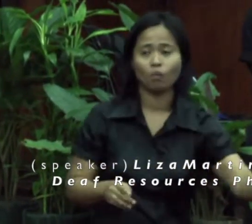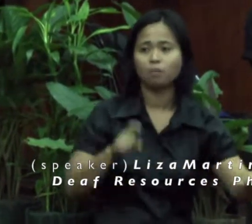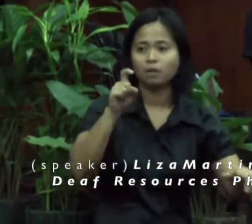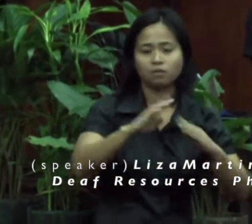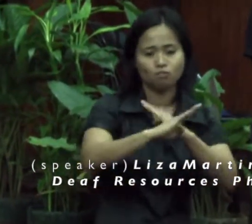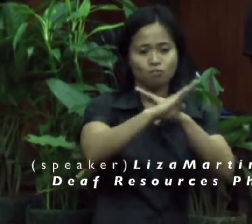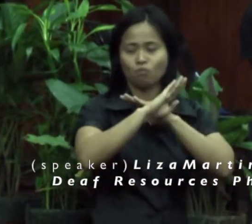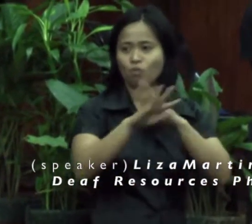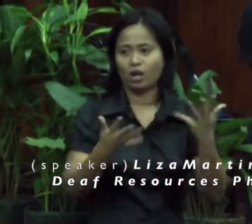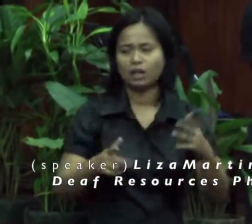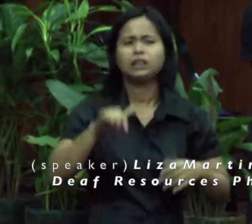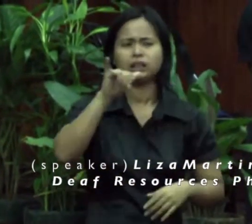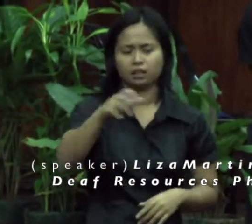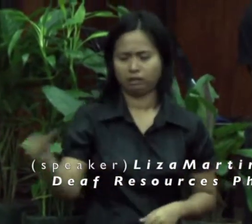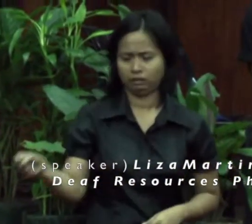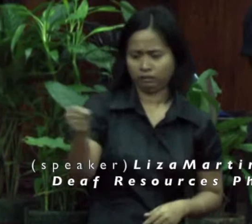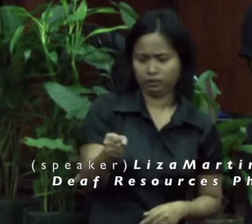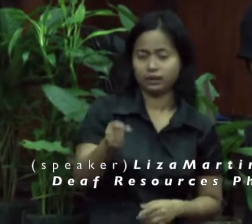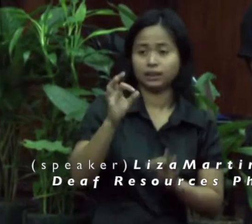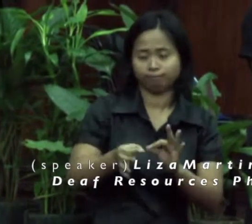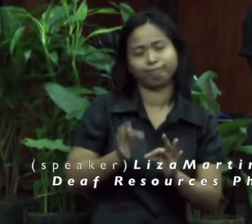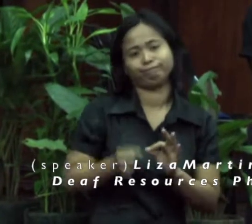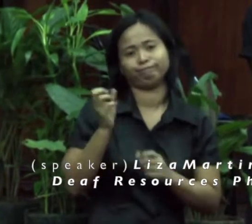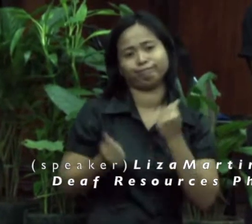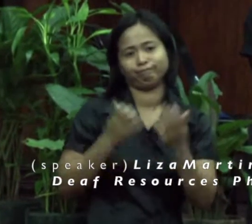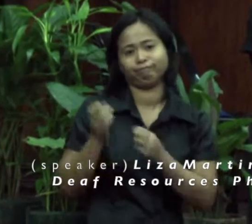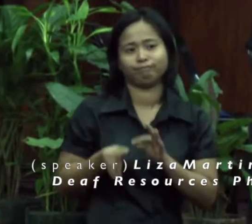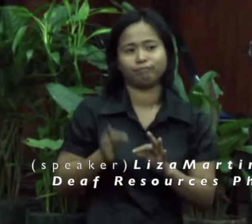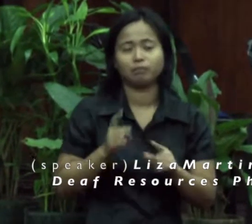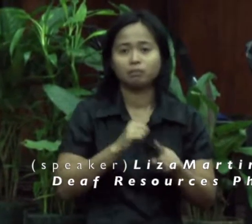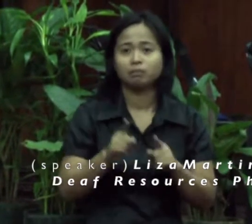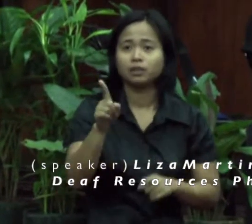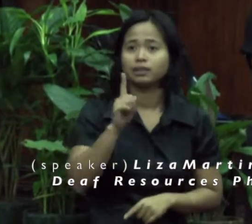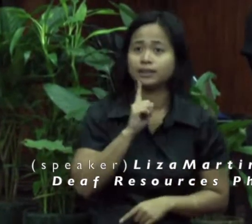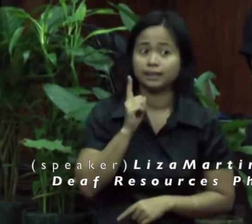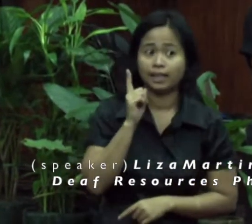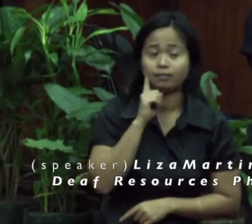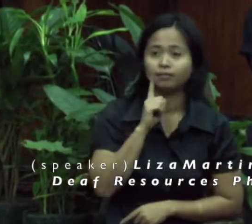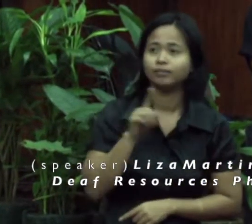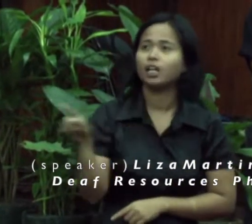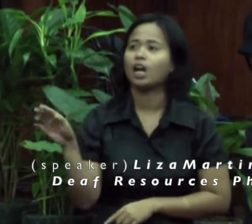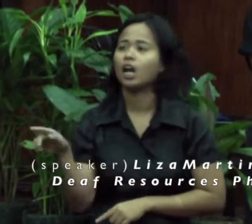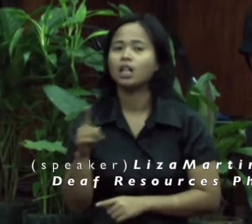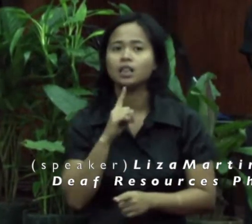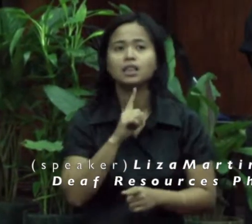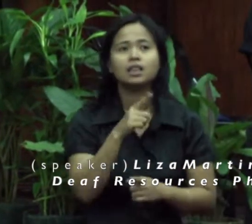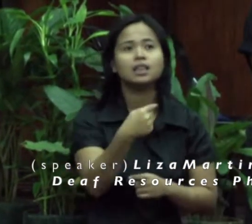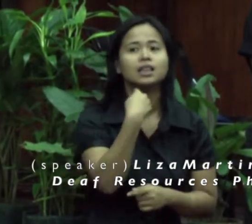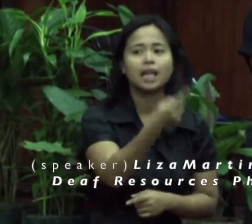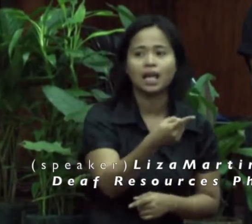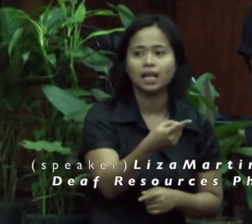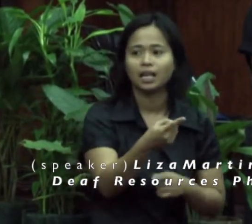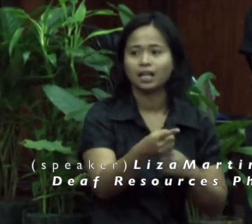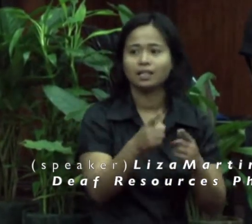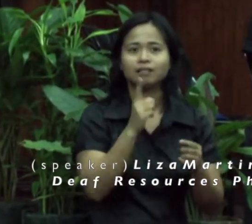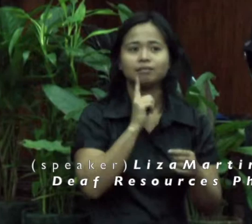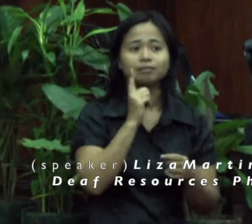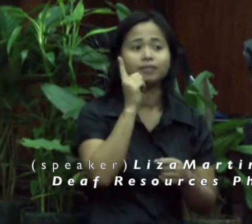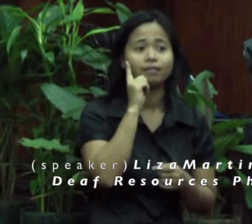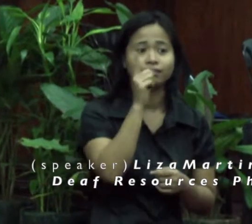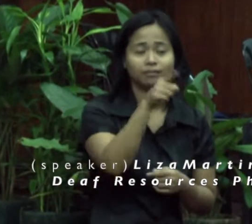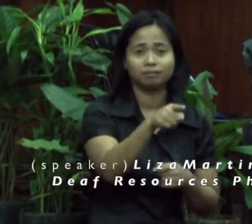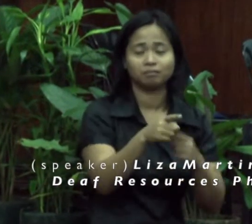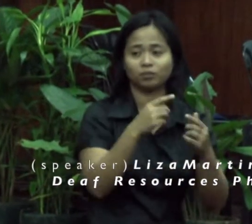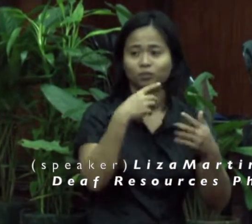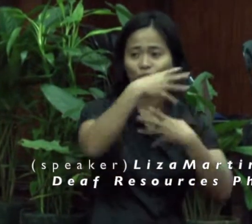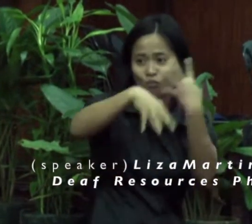barriers. Pwedeng may interpreter ka dun sa classroom, pero kung kakausapin na yung teacher, naglalaro tayo sa playground, alam na nakabuntot